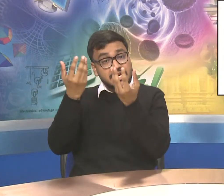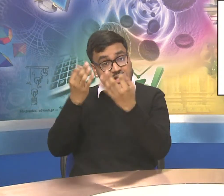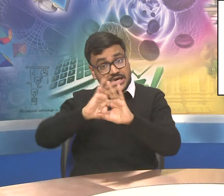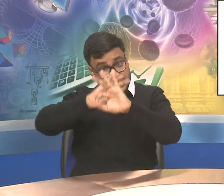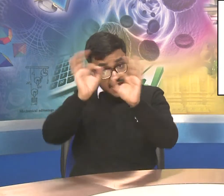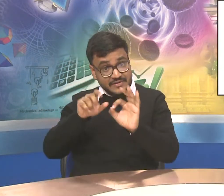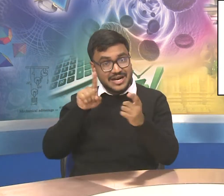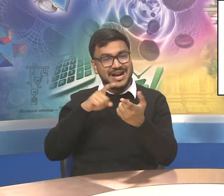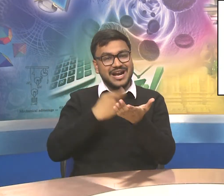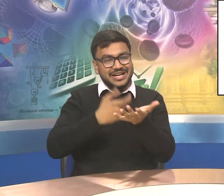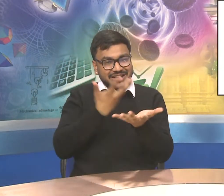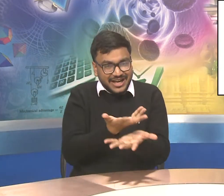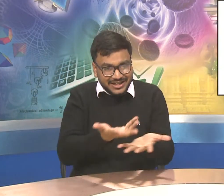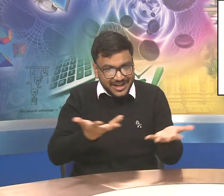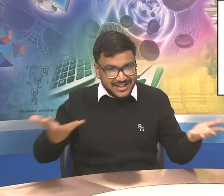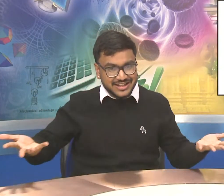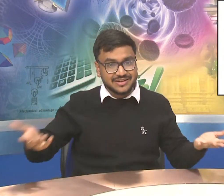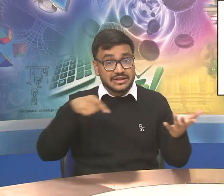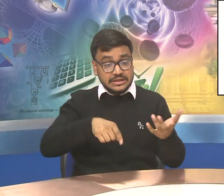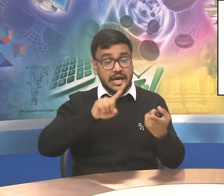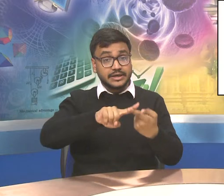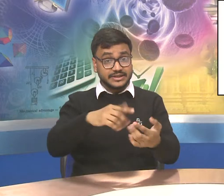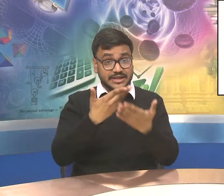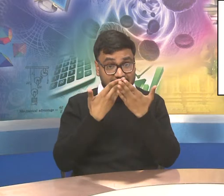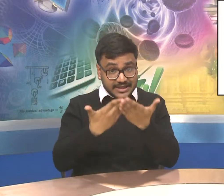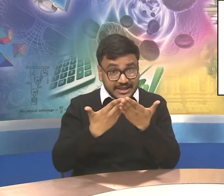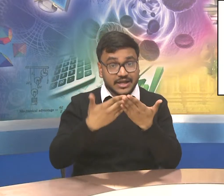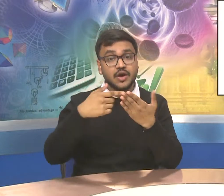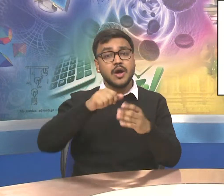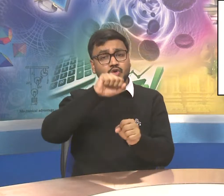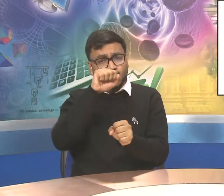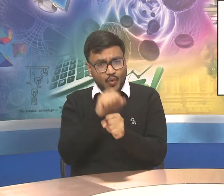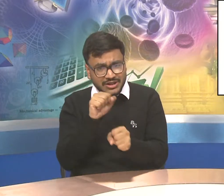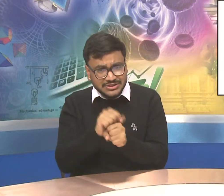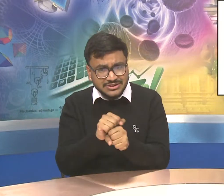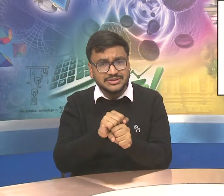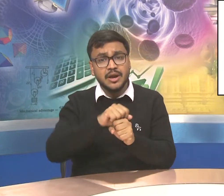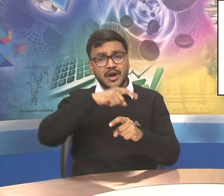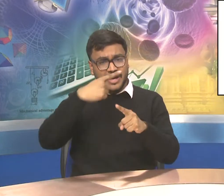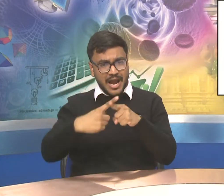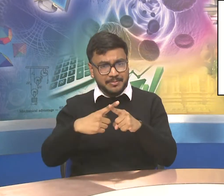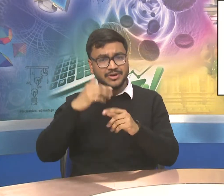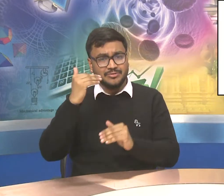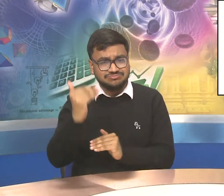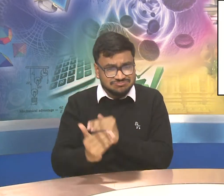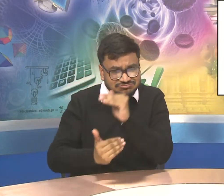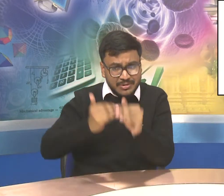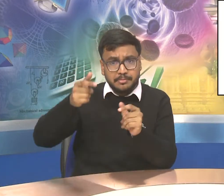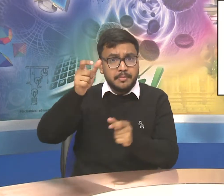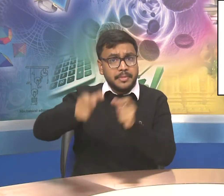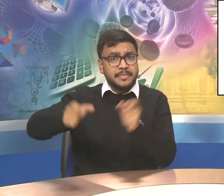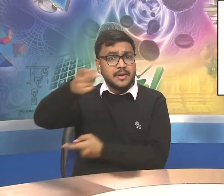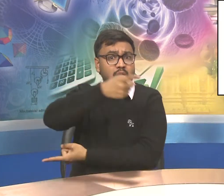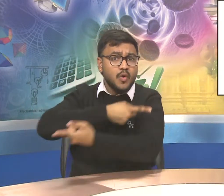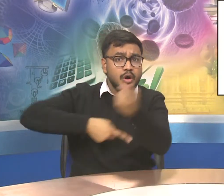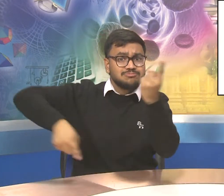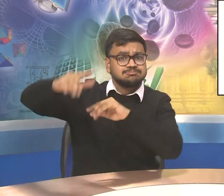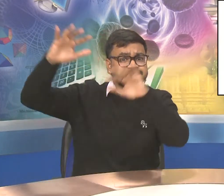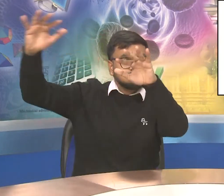The library collection serves as an important resource in education, work,